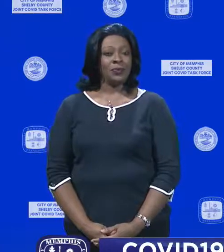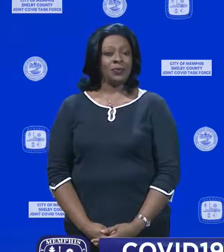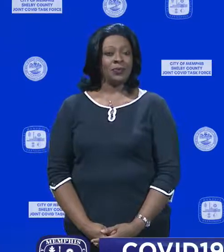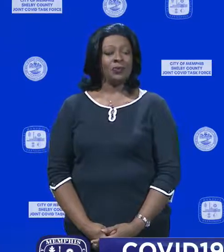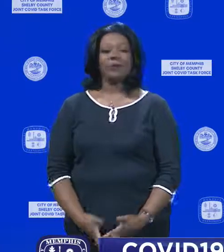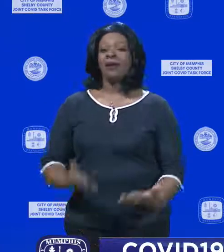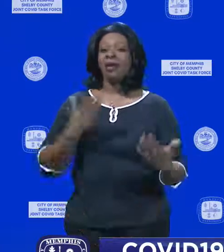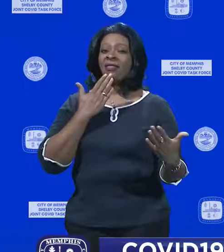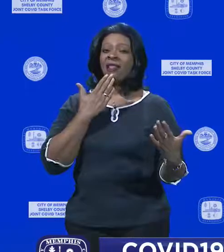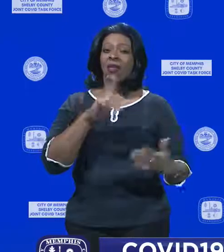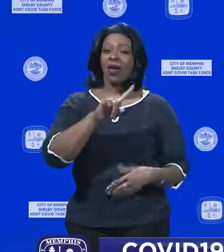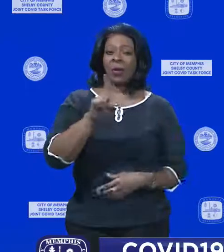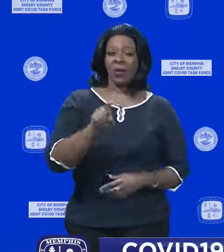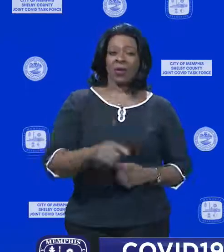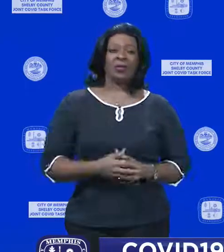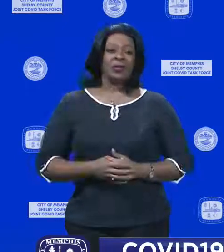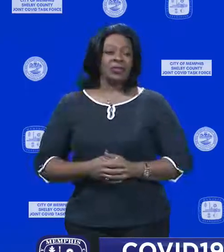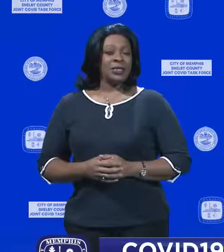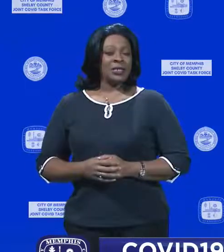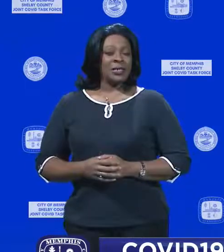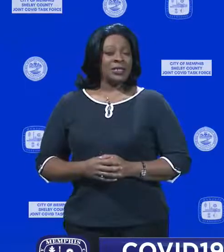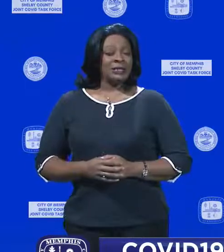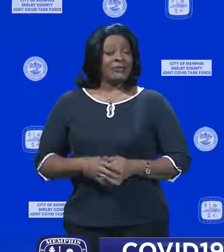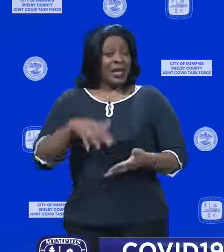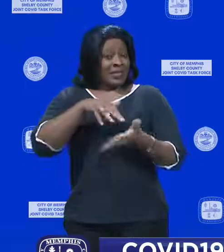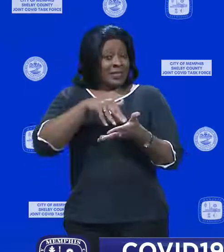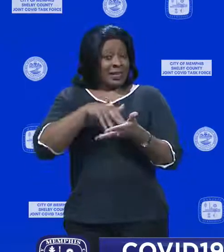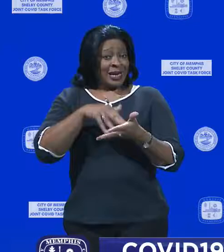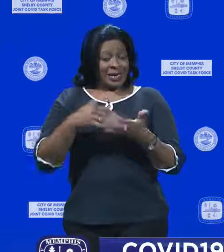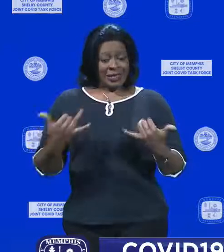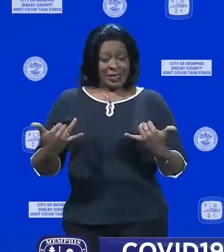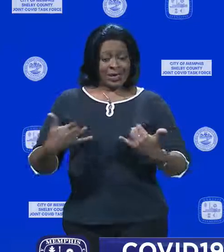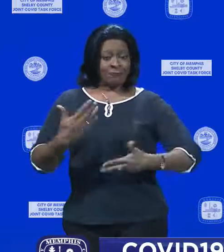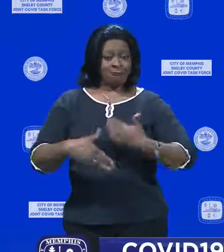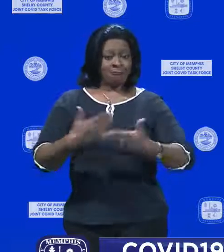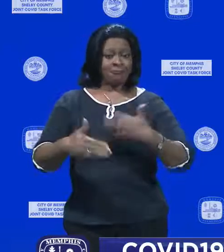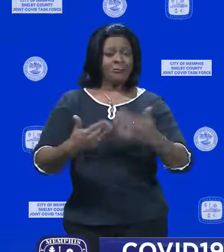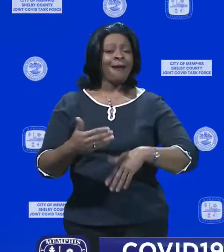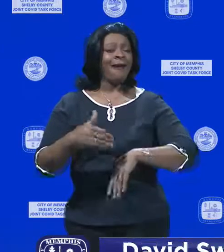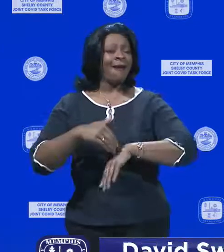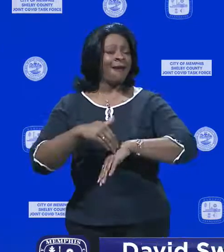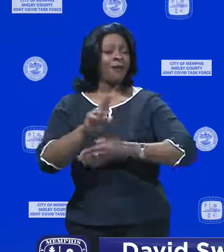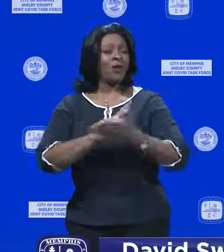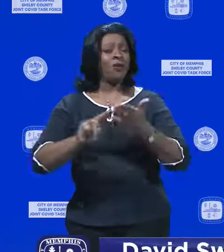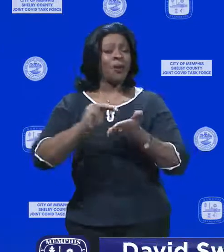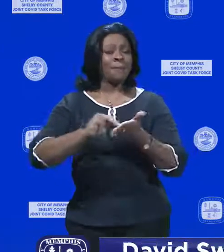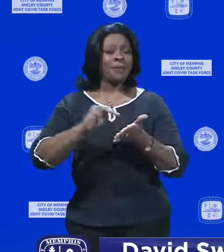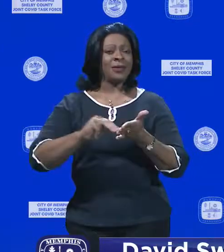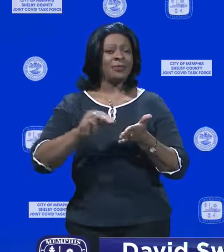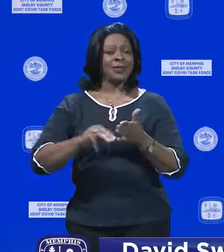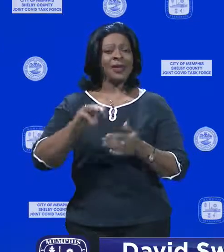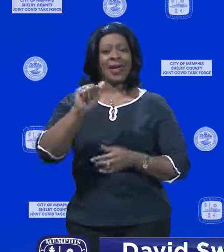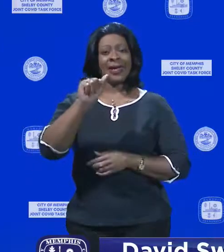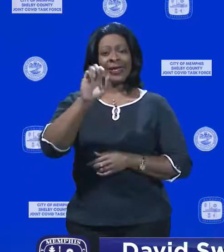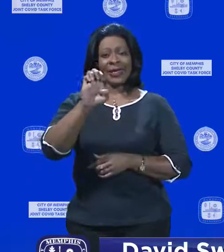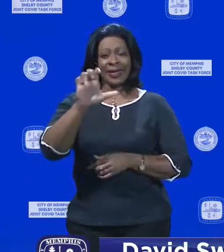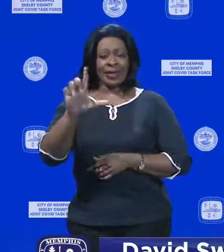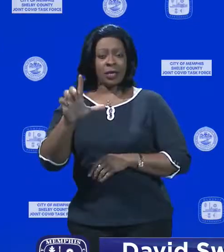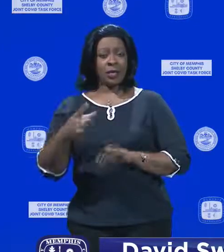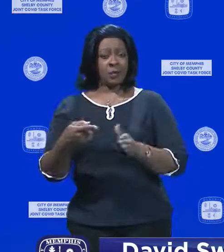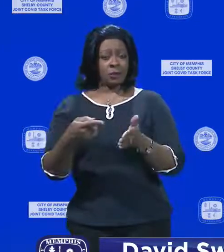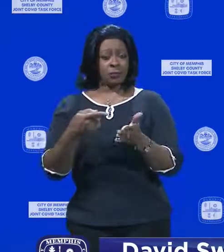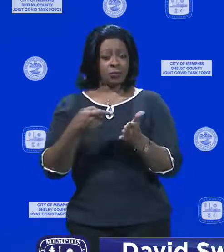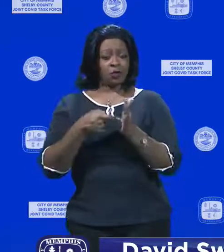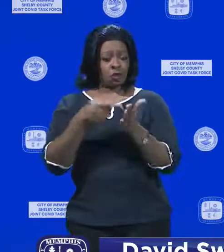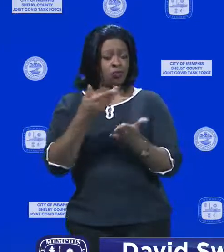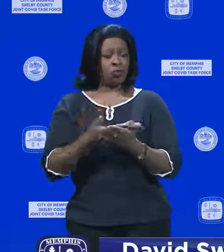So thank you for the question. So the study that is ongoing at the University of Memphis and AEL showed us